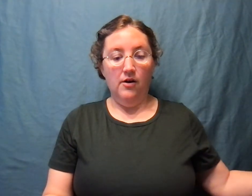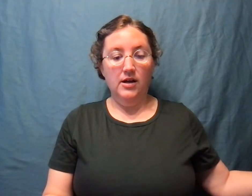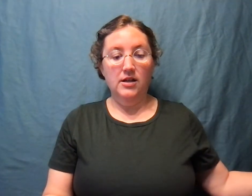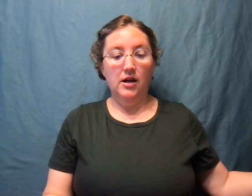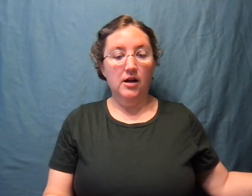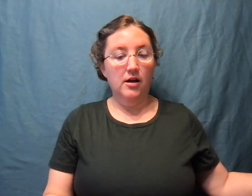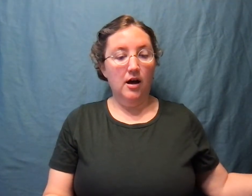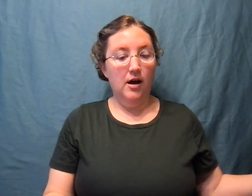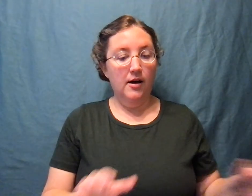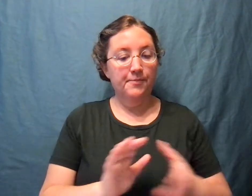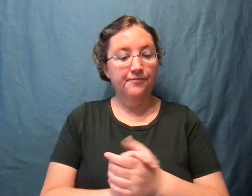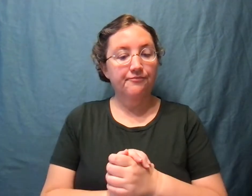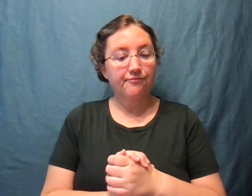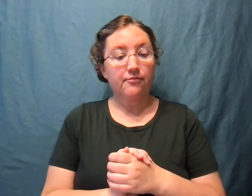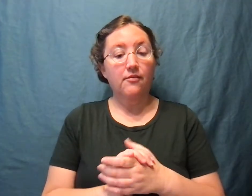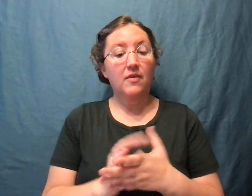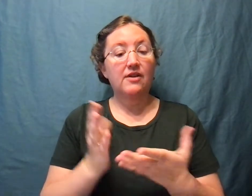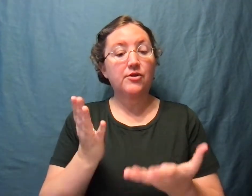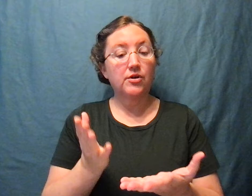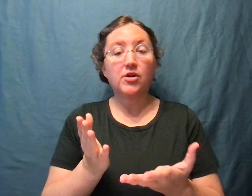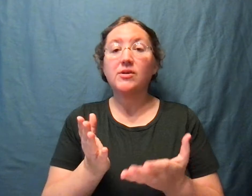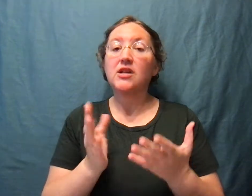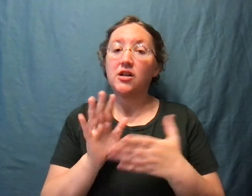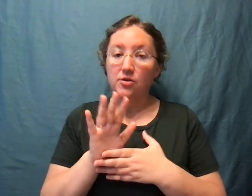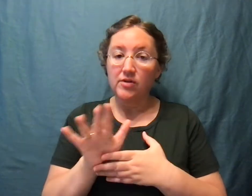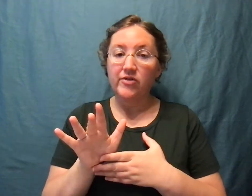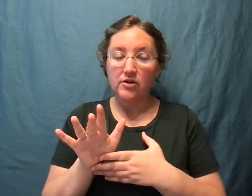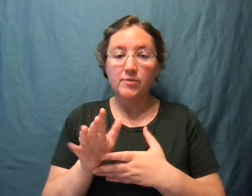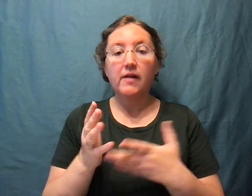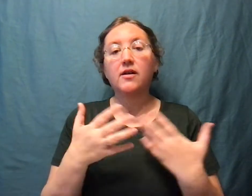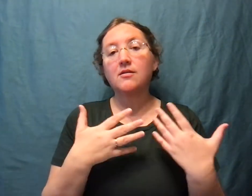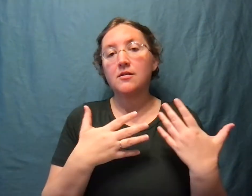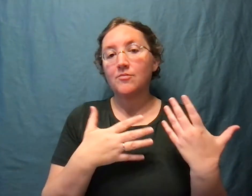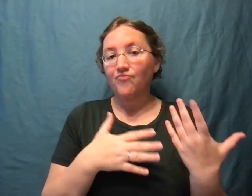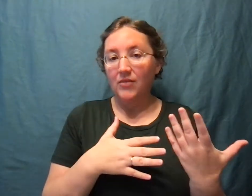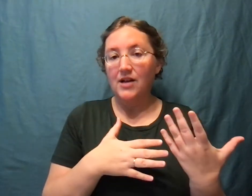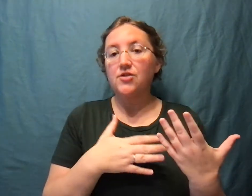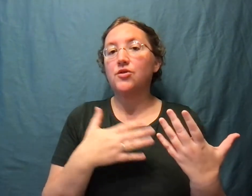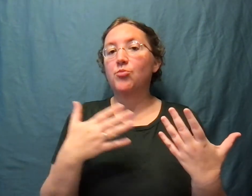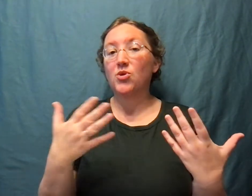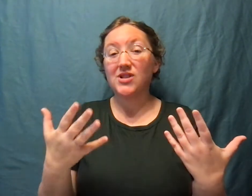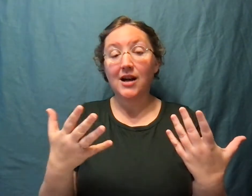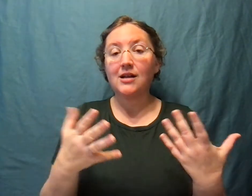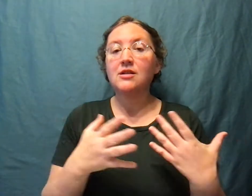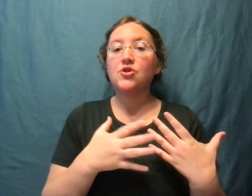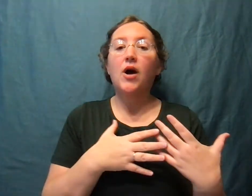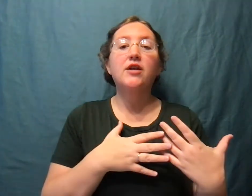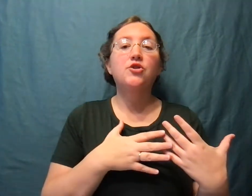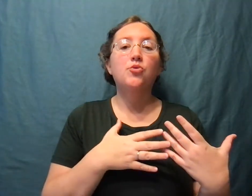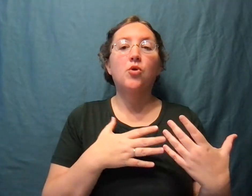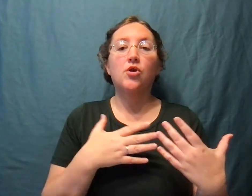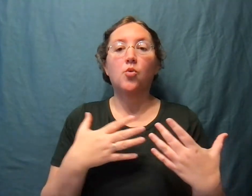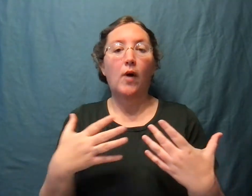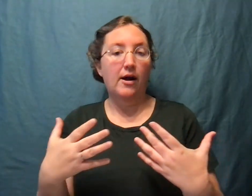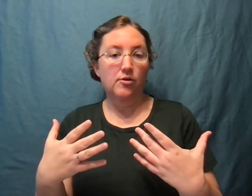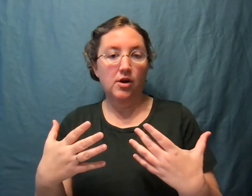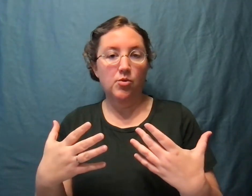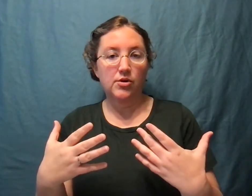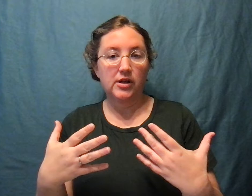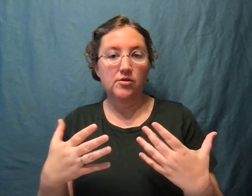right. If you don't know a sign, you can finger spell it. As you learn more signs, try to work around a word that you don't